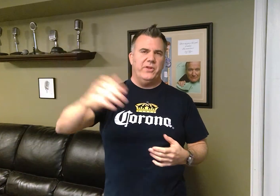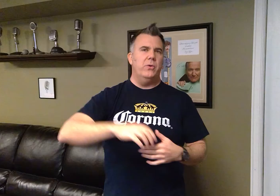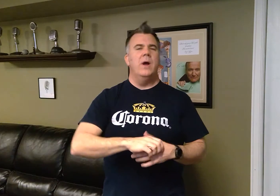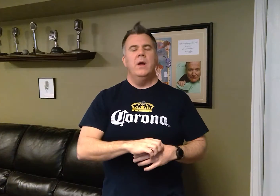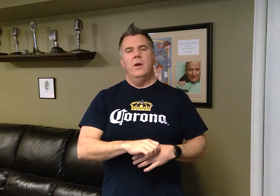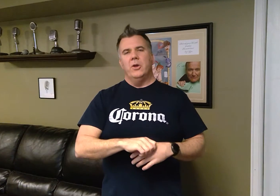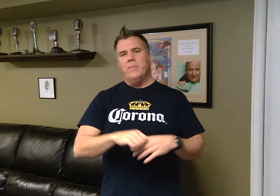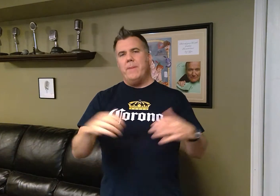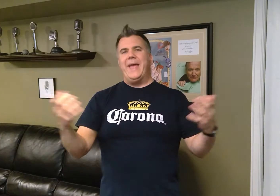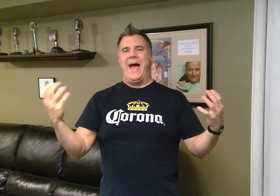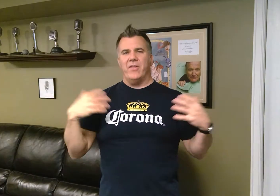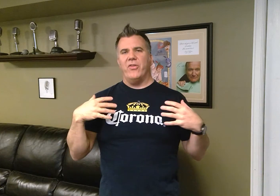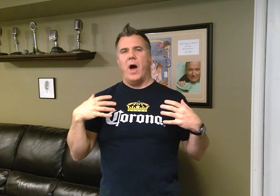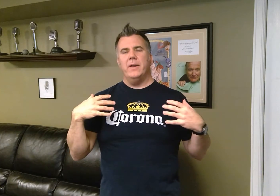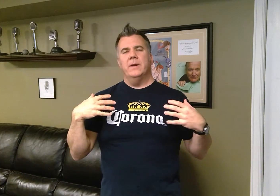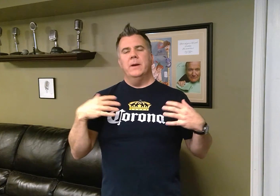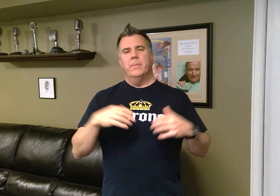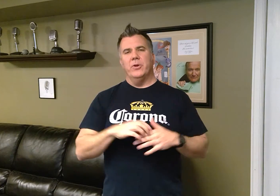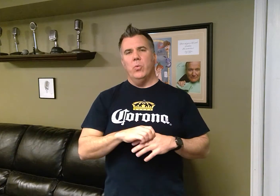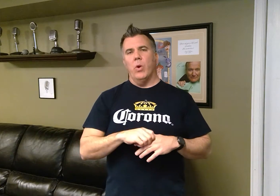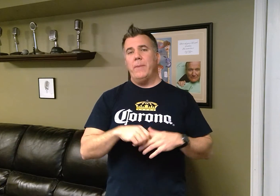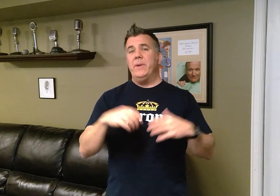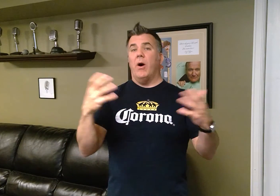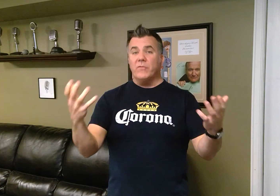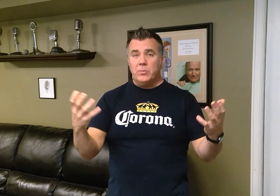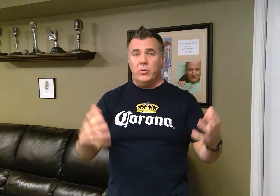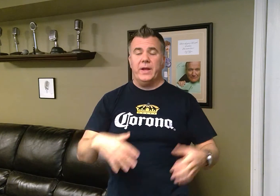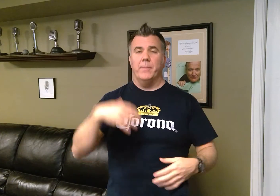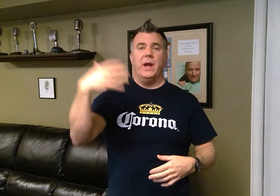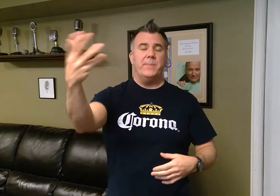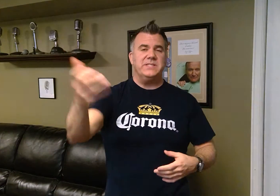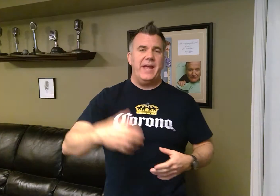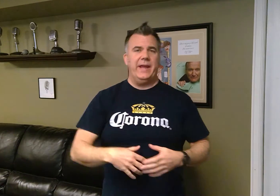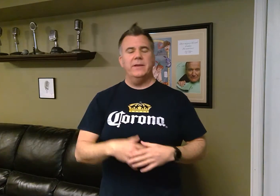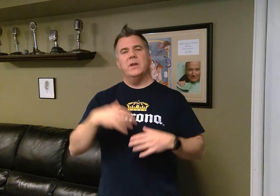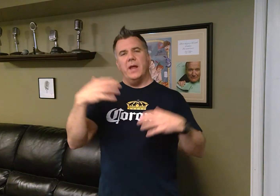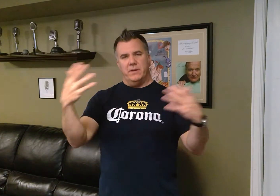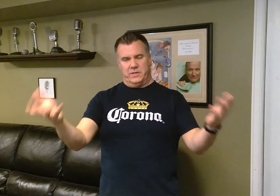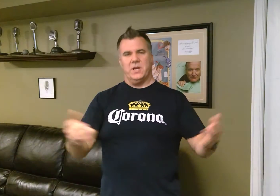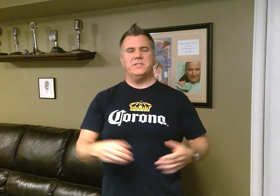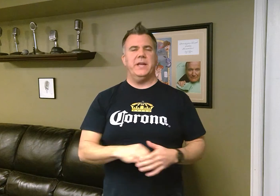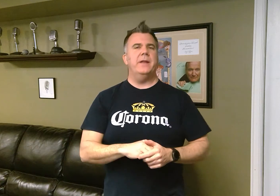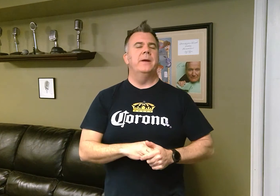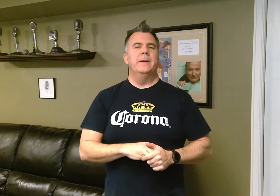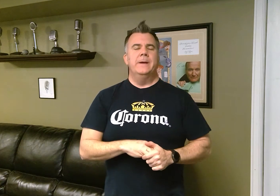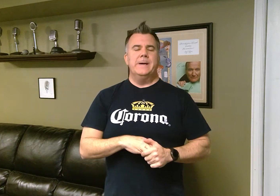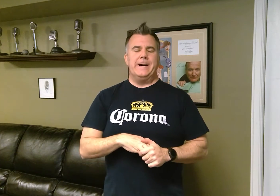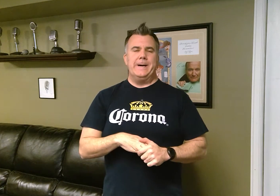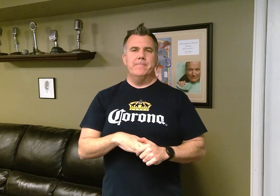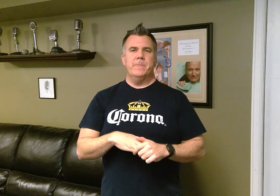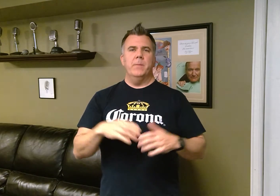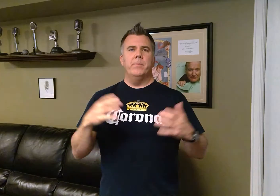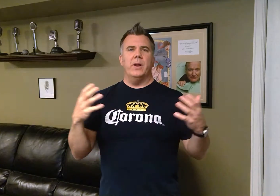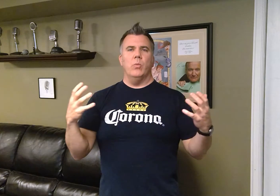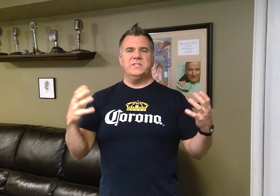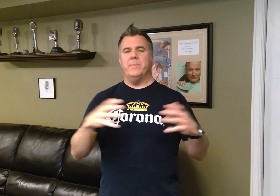view. You maybe had a thought, but you weren't maybe comfortable in coming up and saying it and discussing it. But when somebody